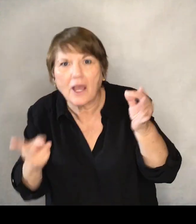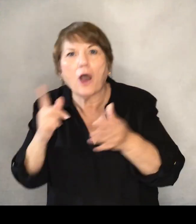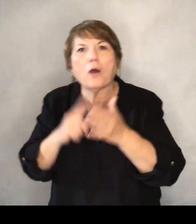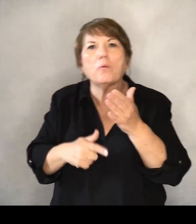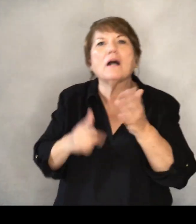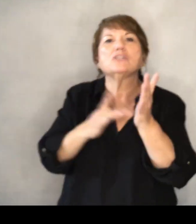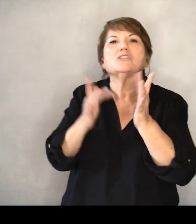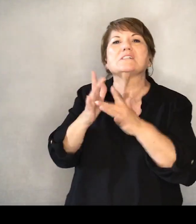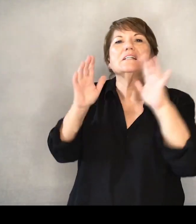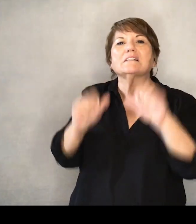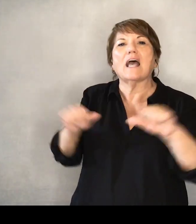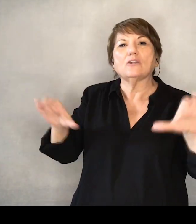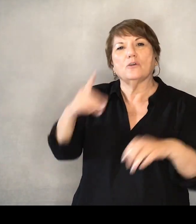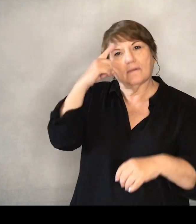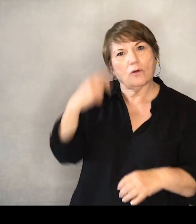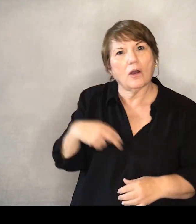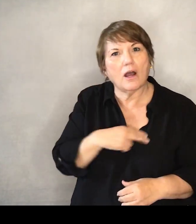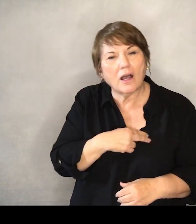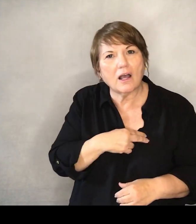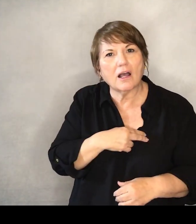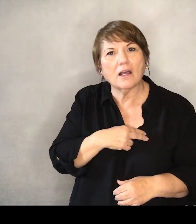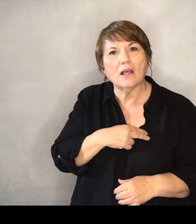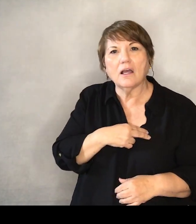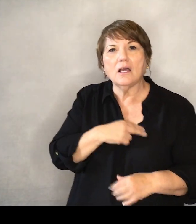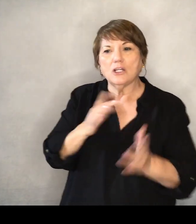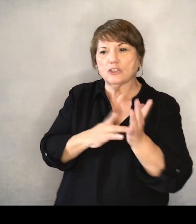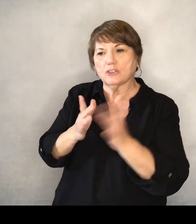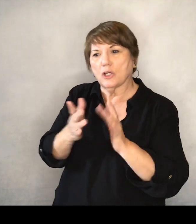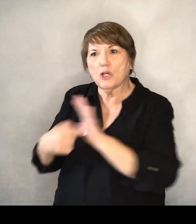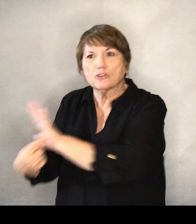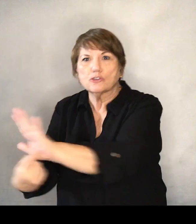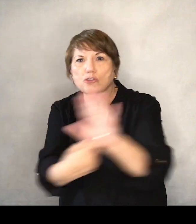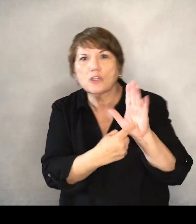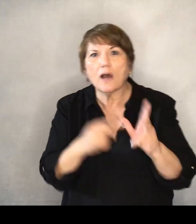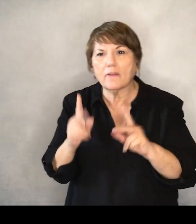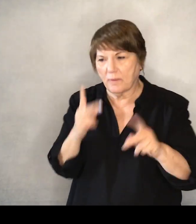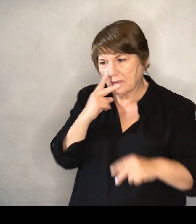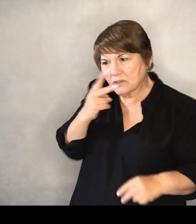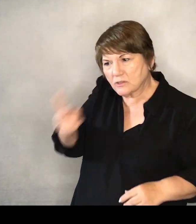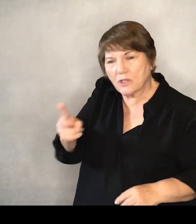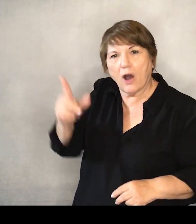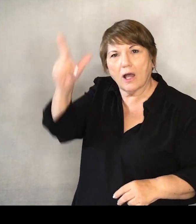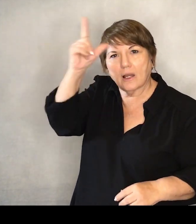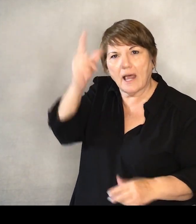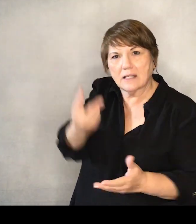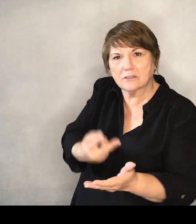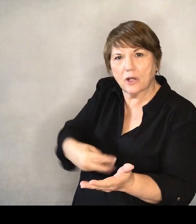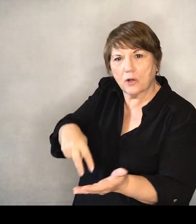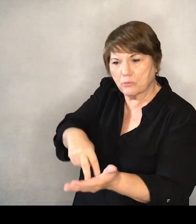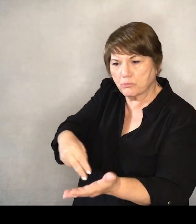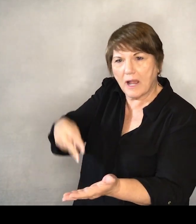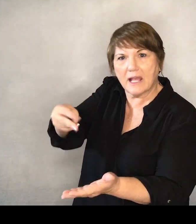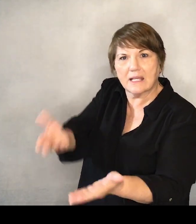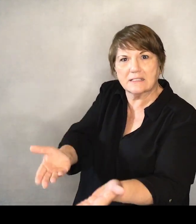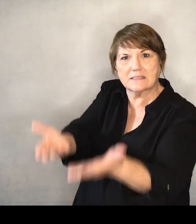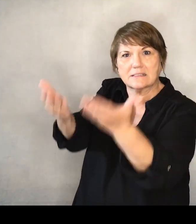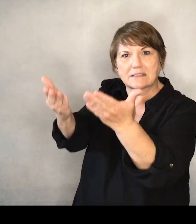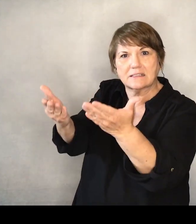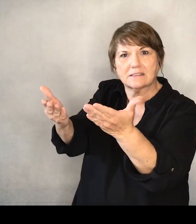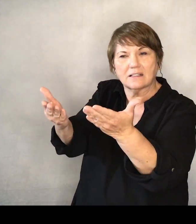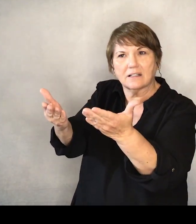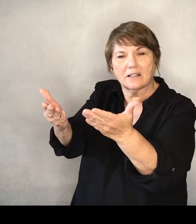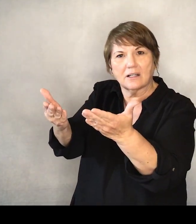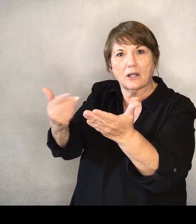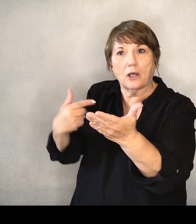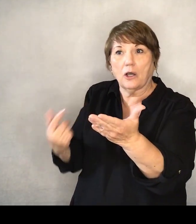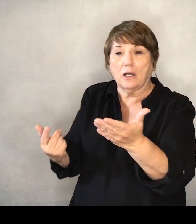for us. He was showing the people who witnessed Lazarus' raising, and thereby leaving for